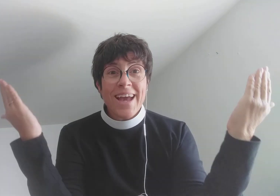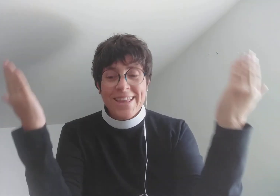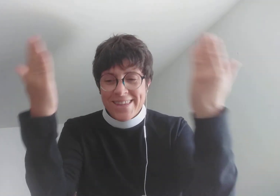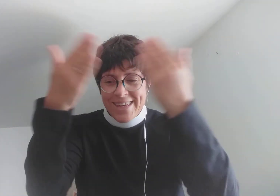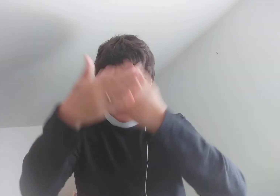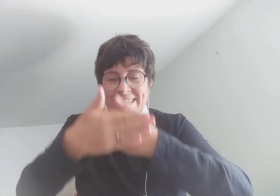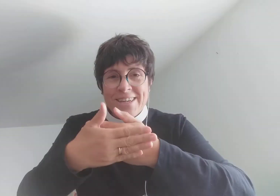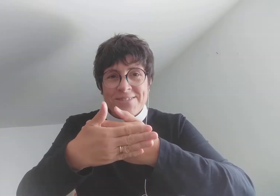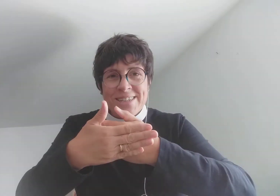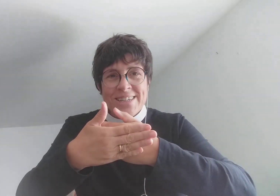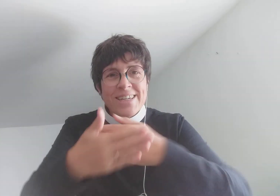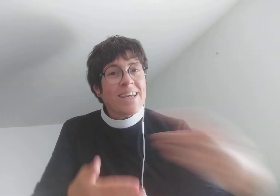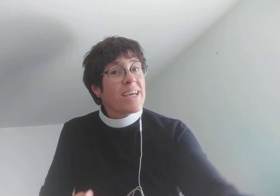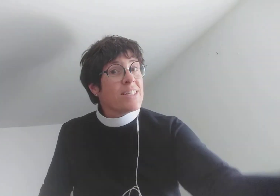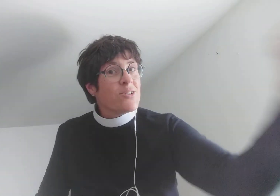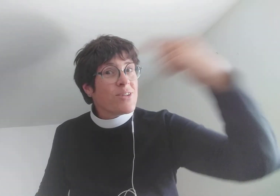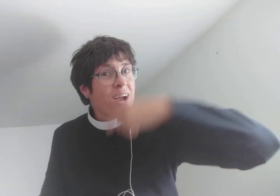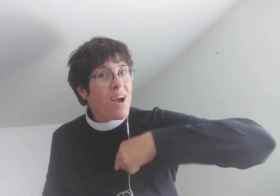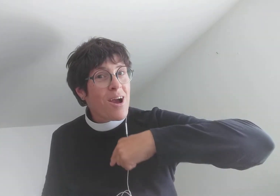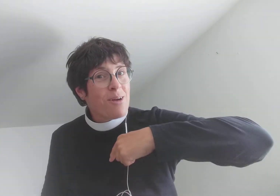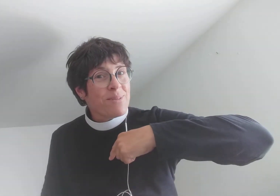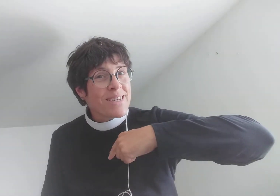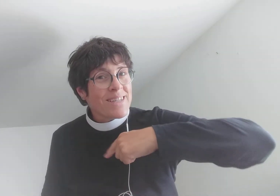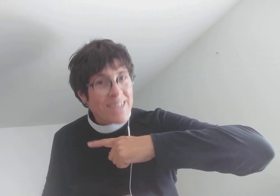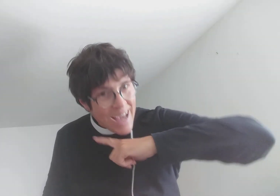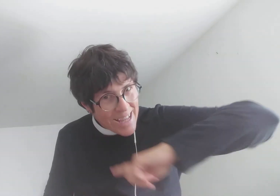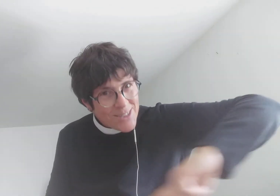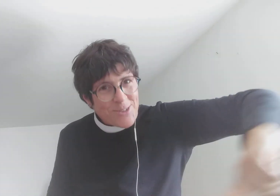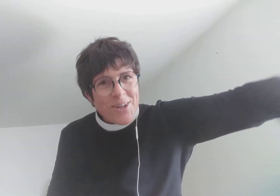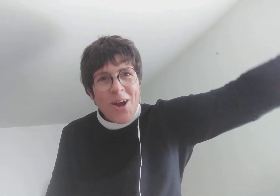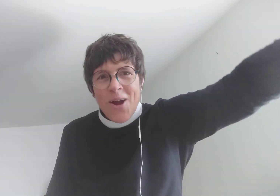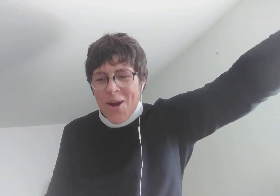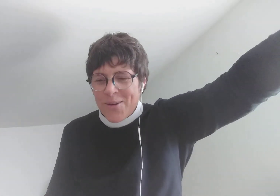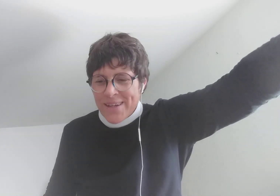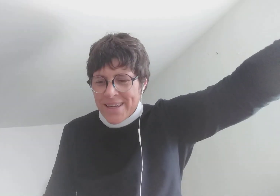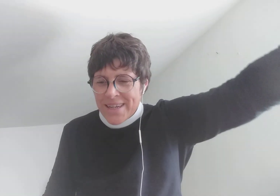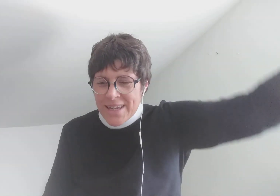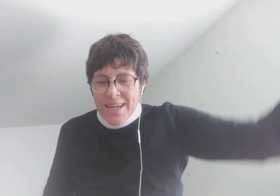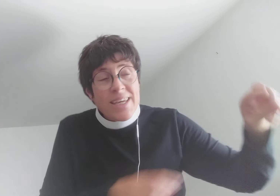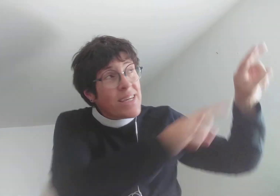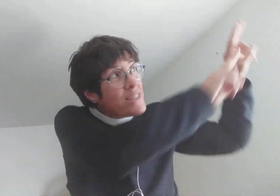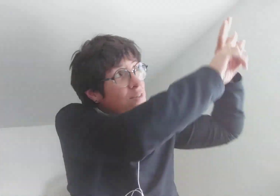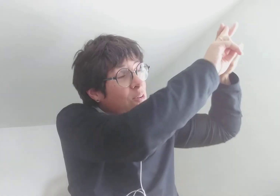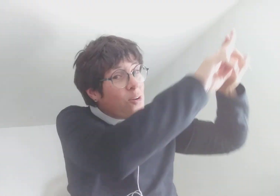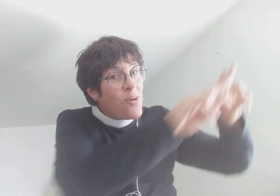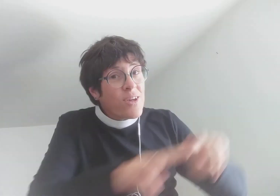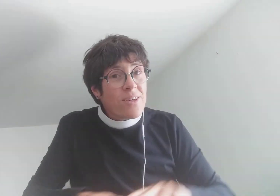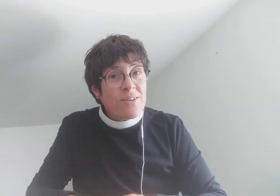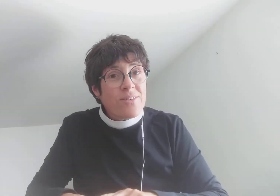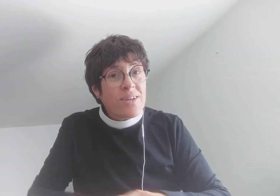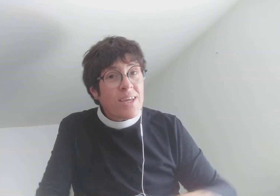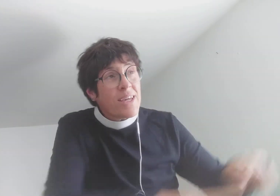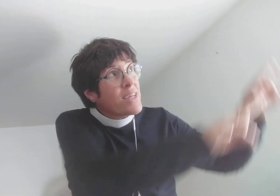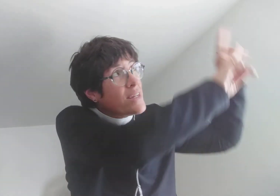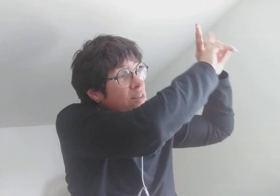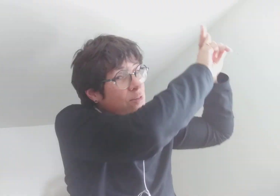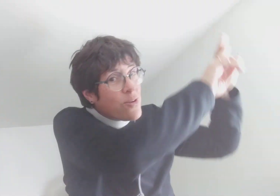the evening, in your coming and your going. He is for you, he is for